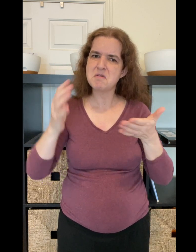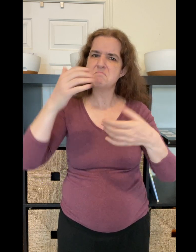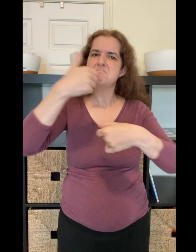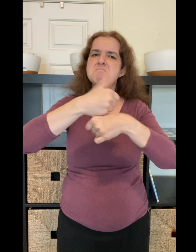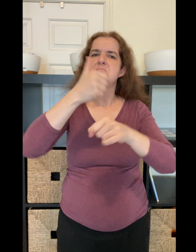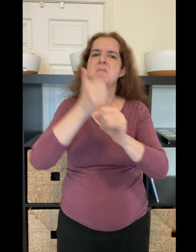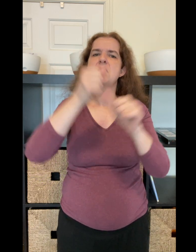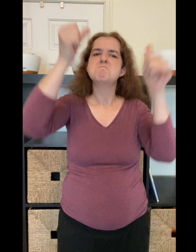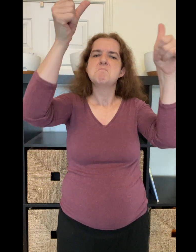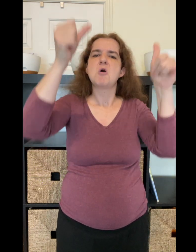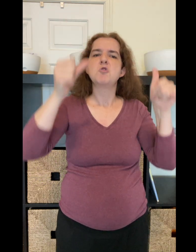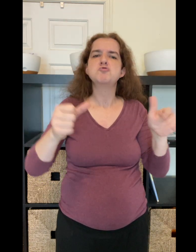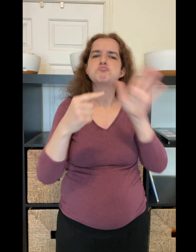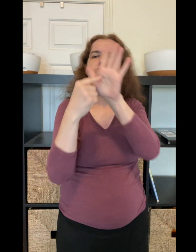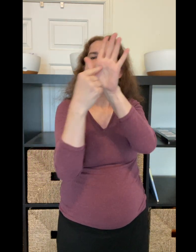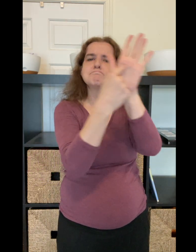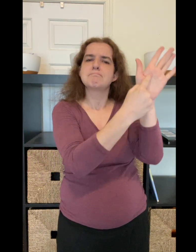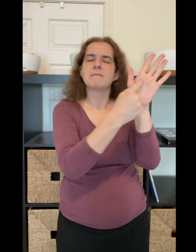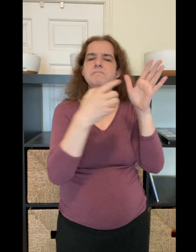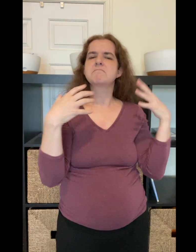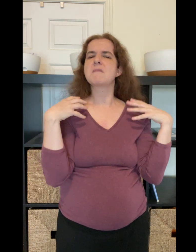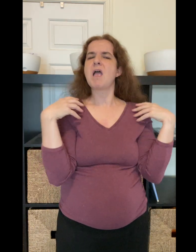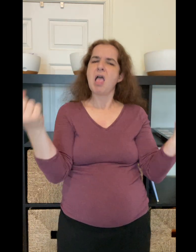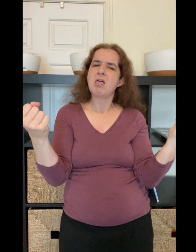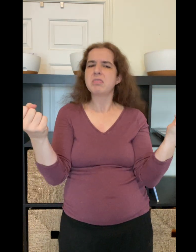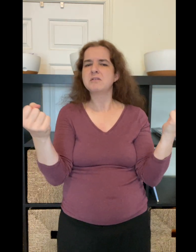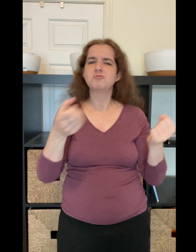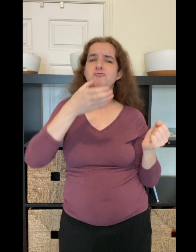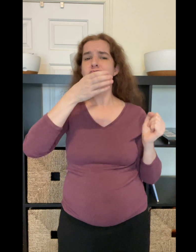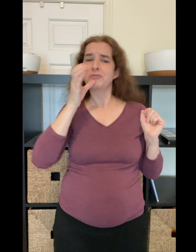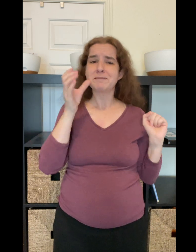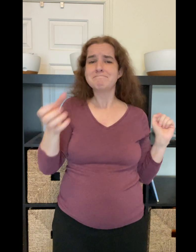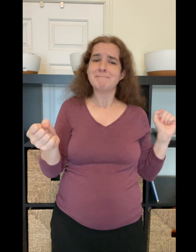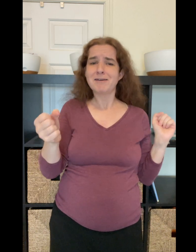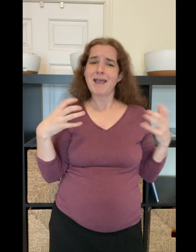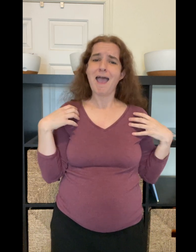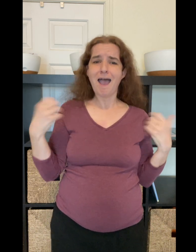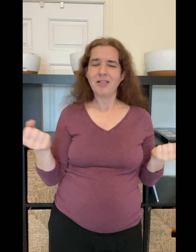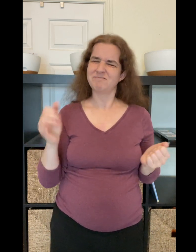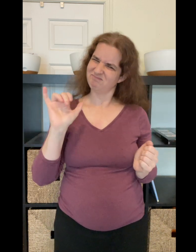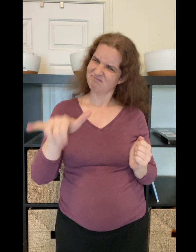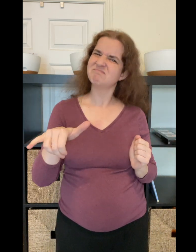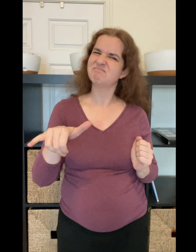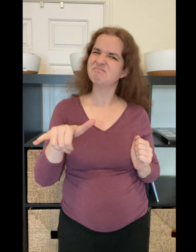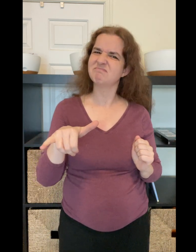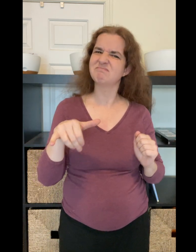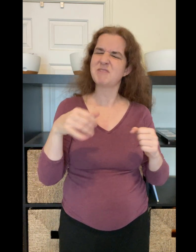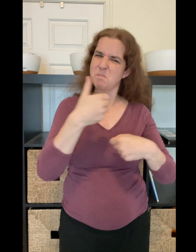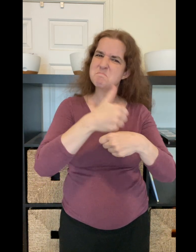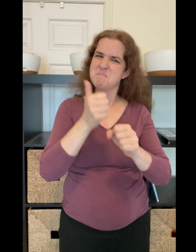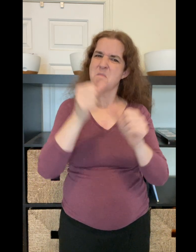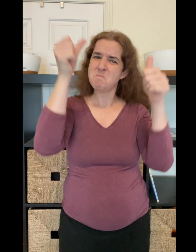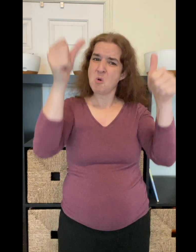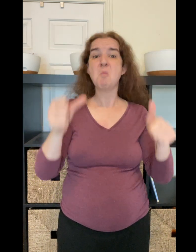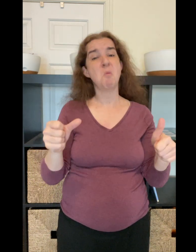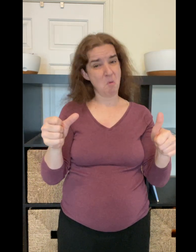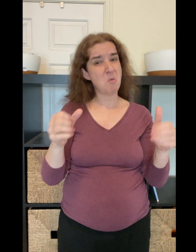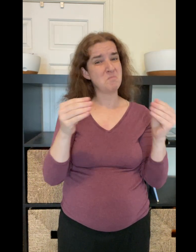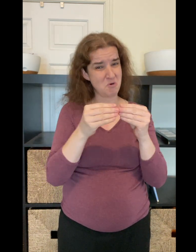eat, maybe make posters showing healthy drinking milk. Maybe make